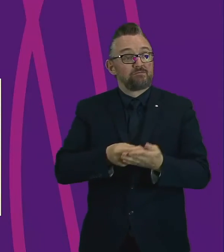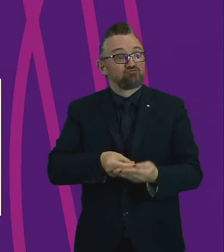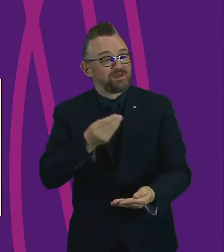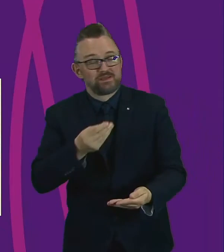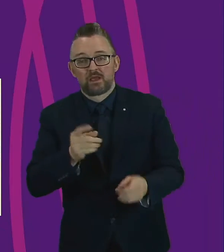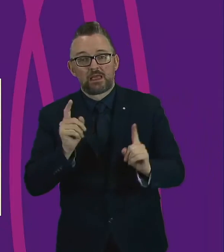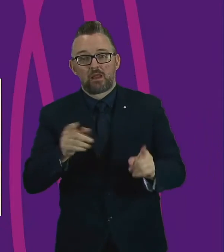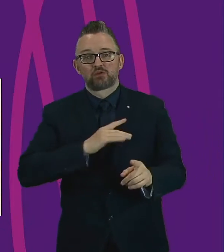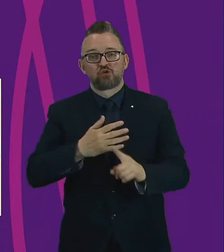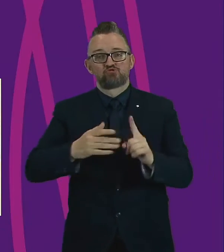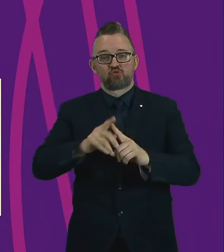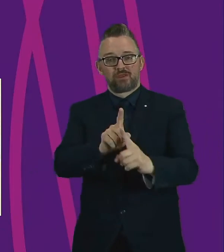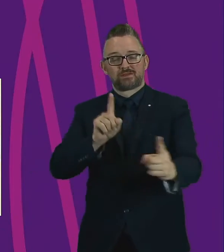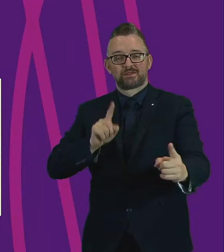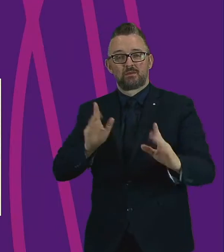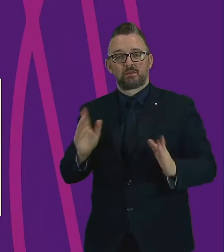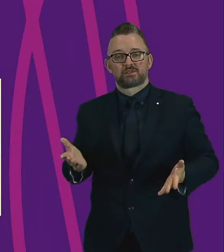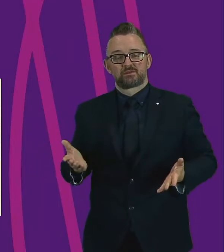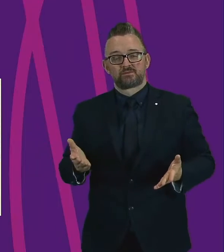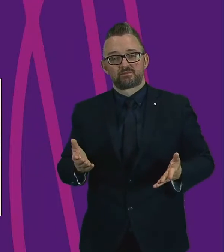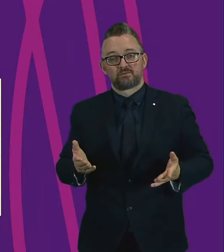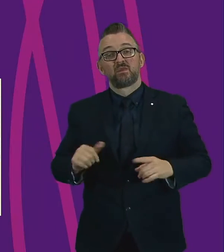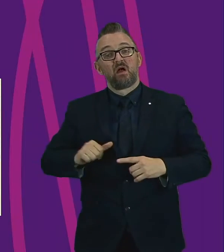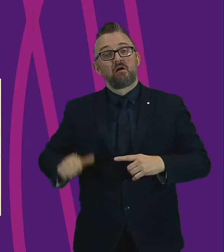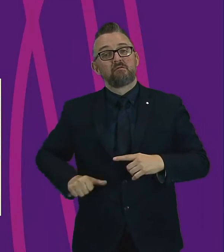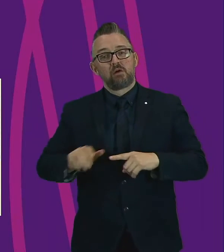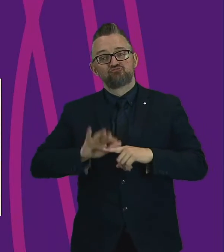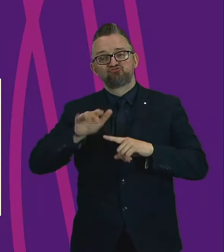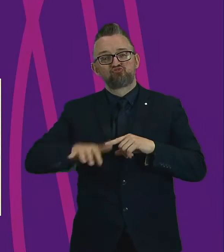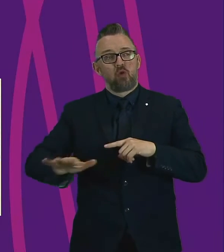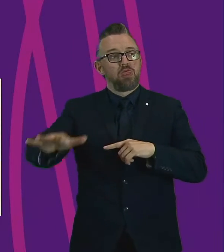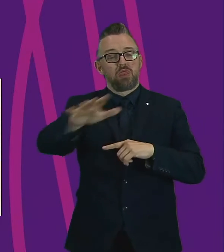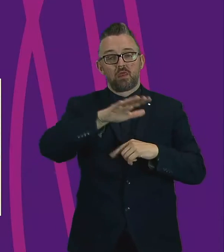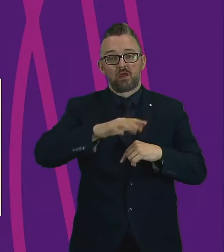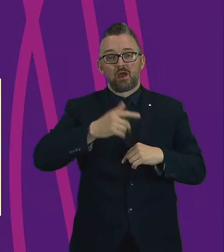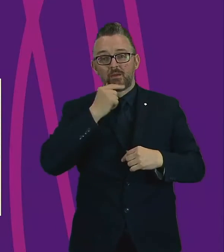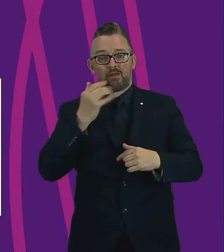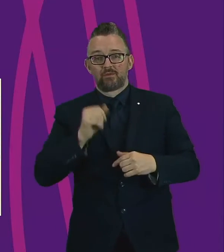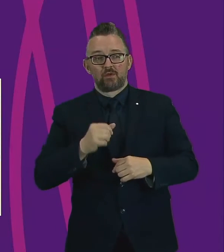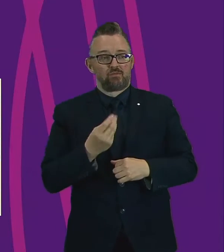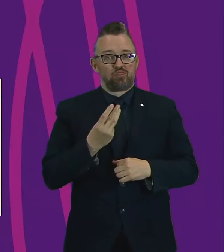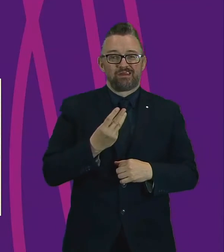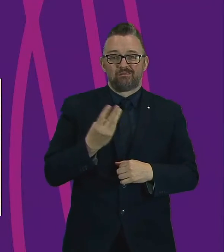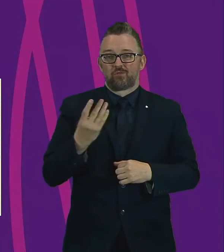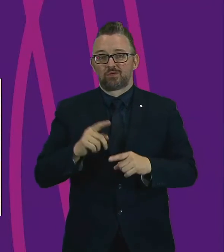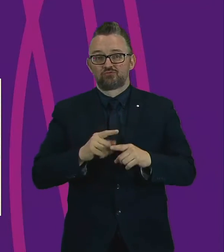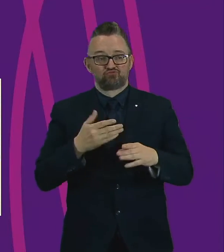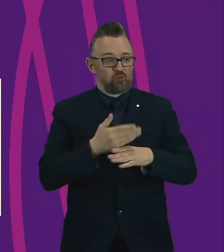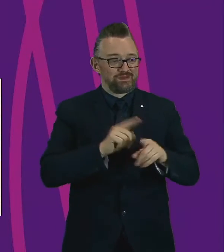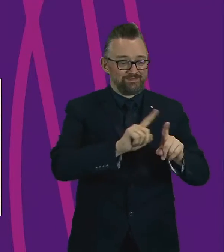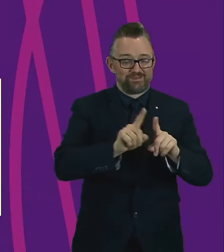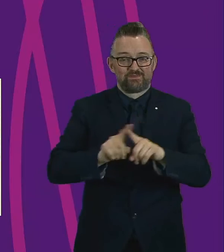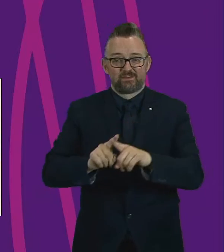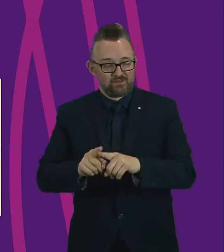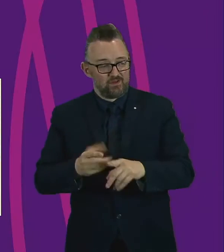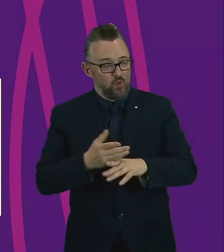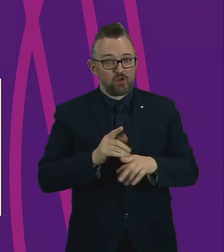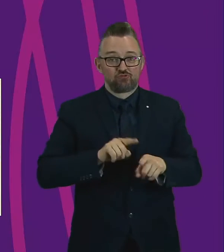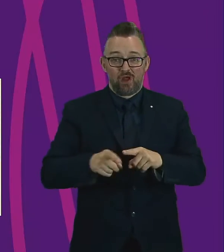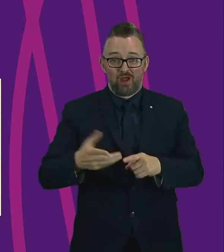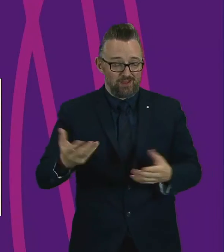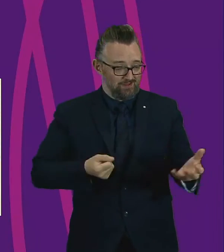distancing. And in rural areas, we know that people work 3 and 4 different jobs just to make ends meet. And I welcome